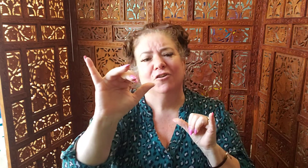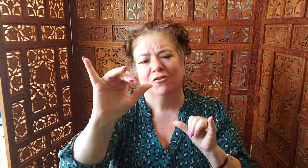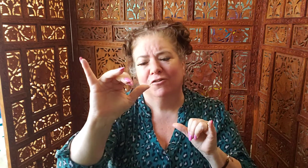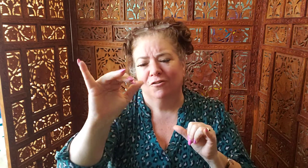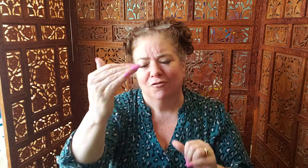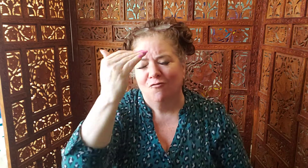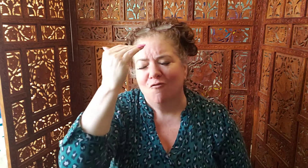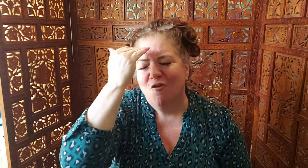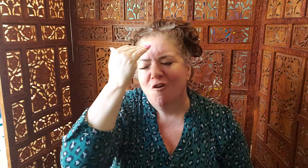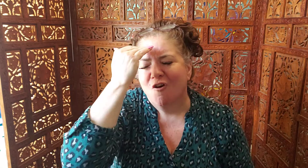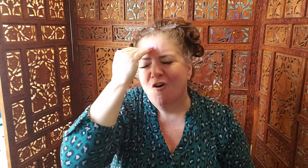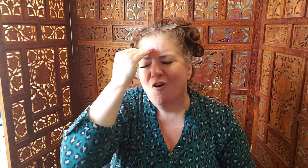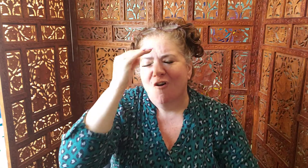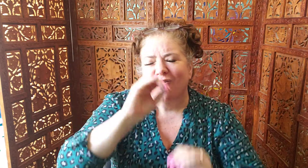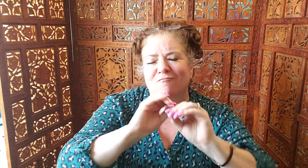certain of.